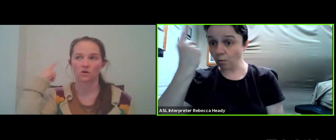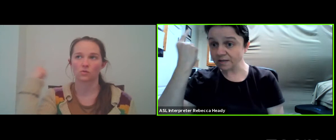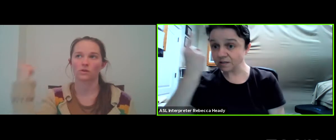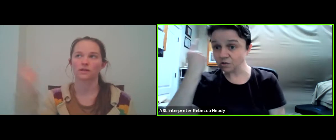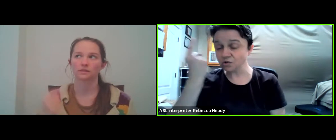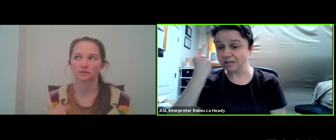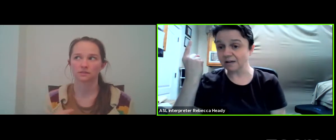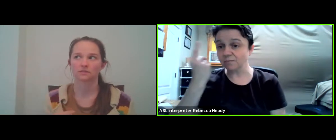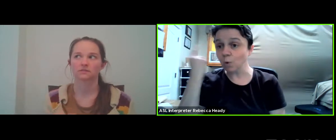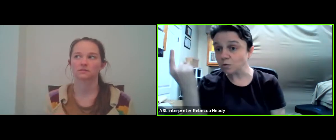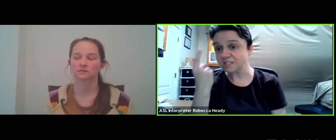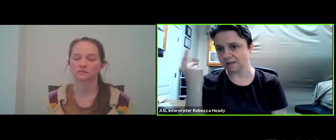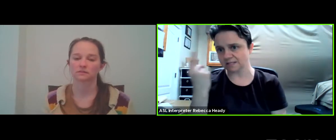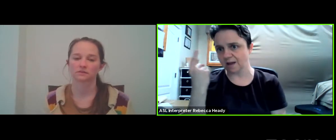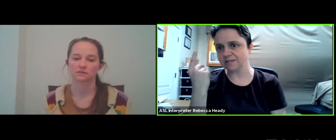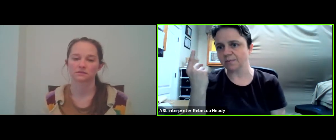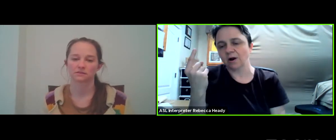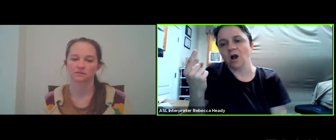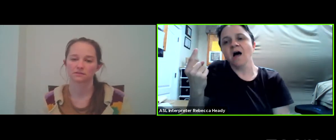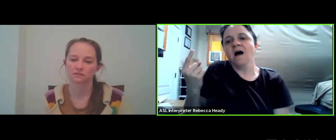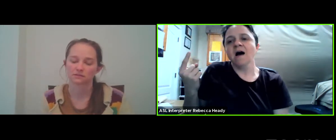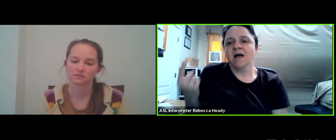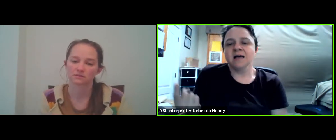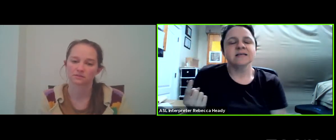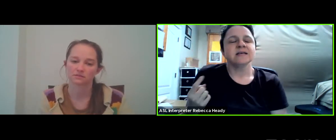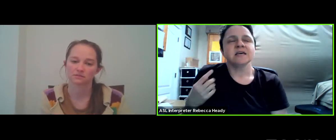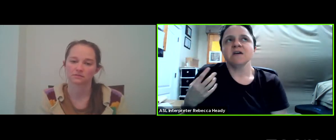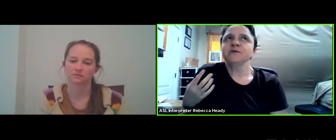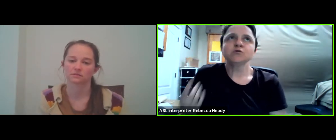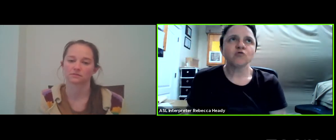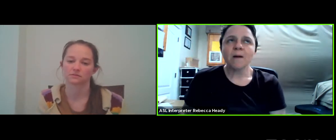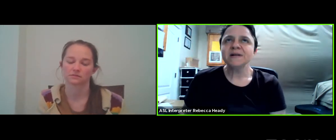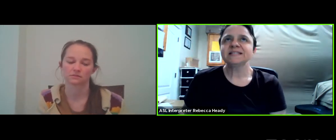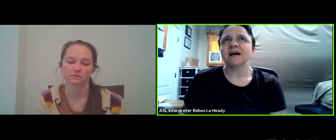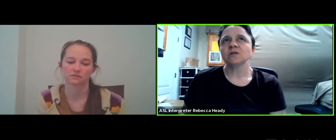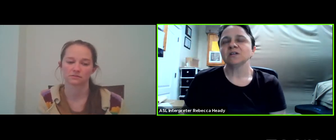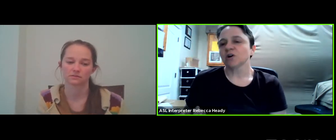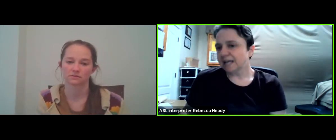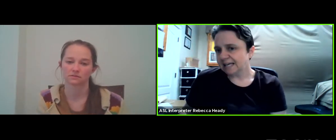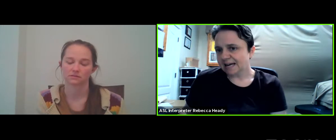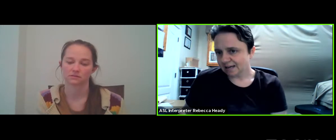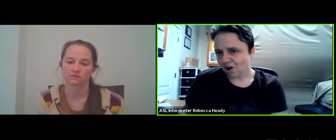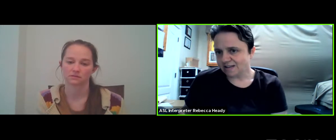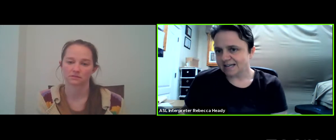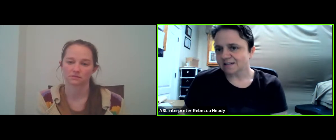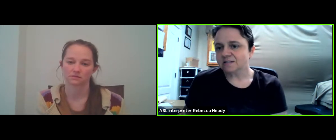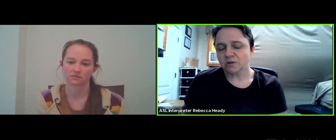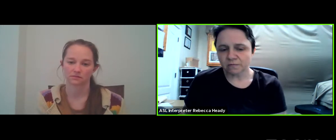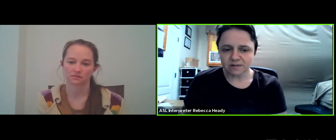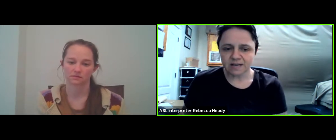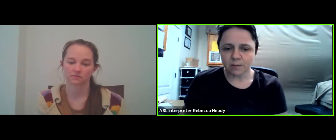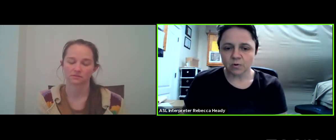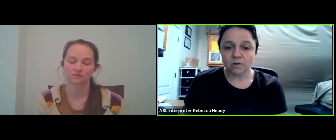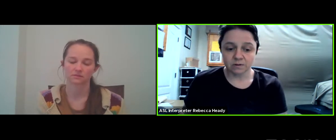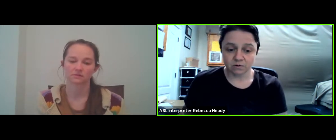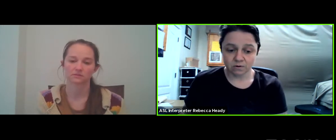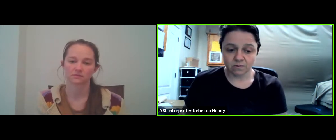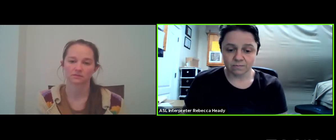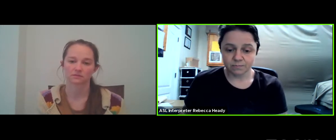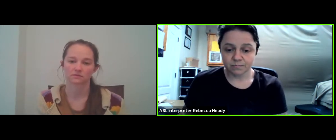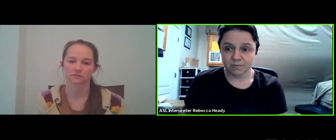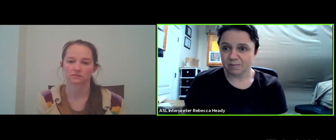shoulders. So always, this usually, most of the time is up here. If you drop it down, you're going to get it in context. So for